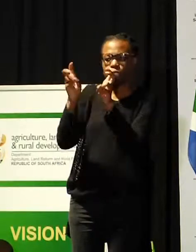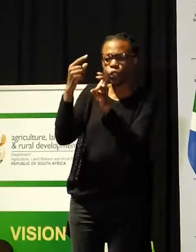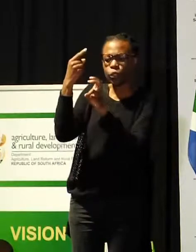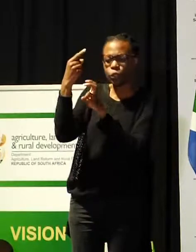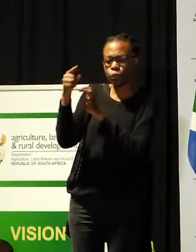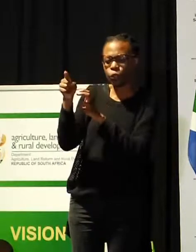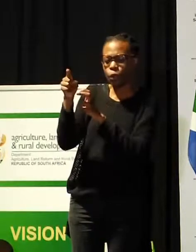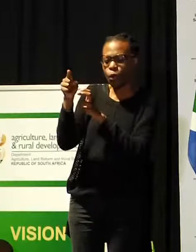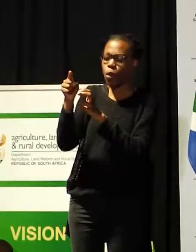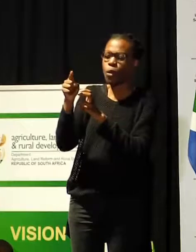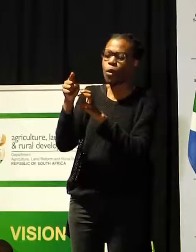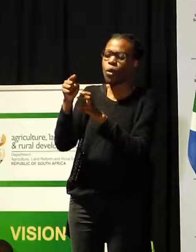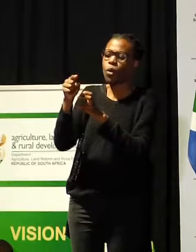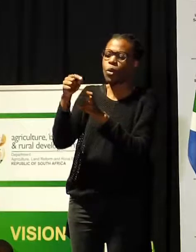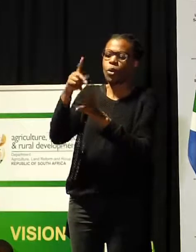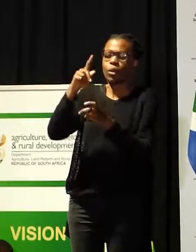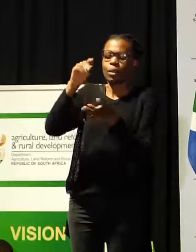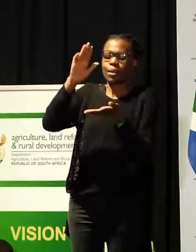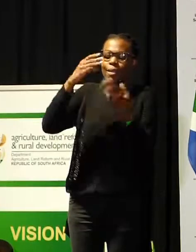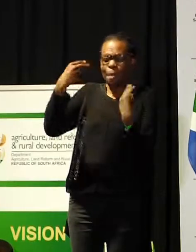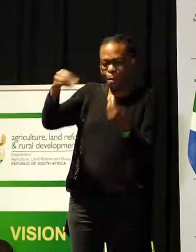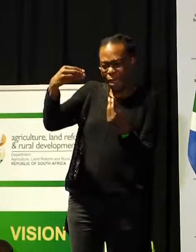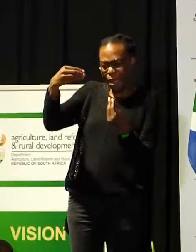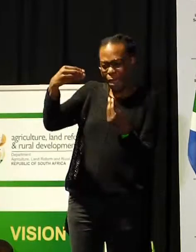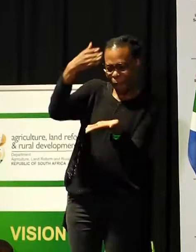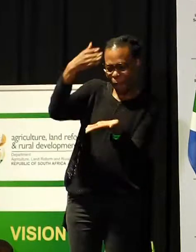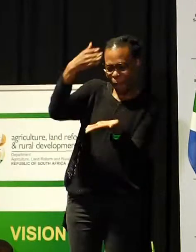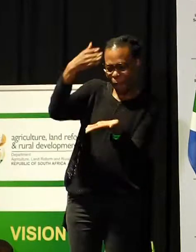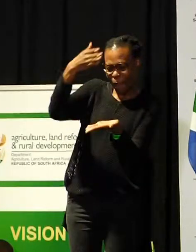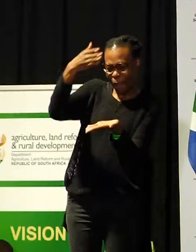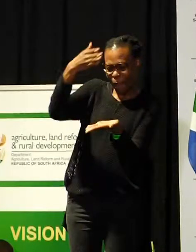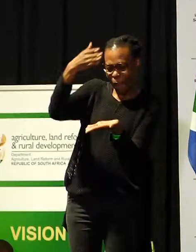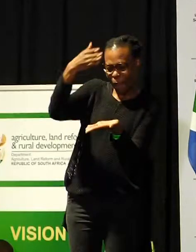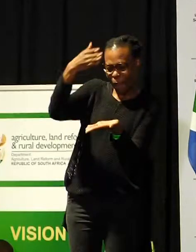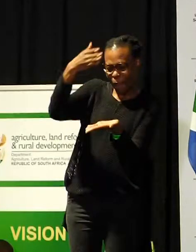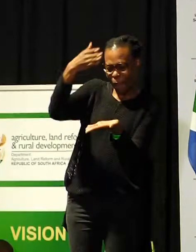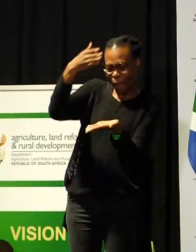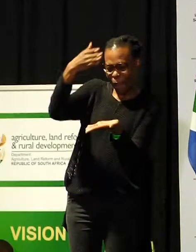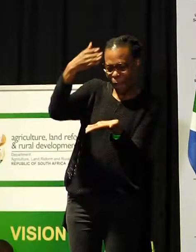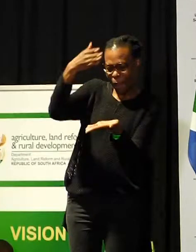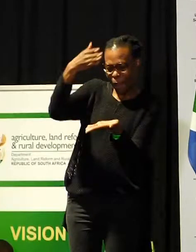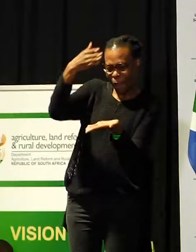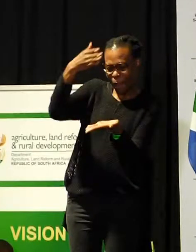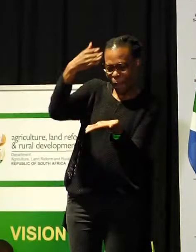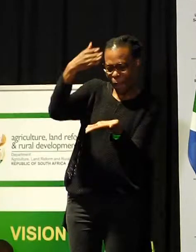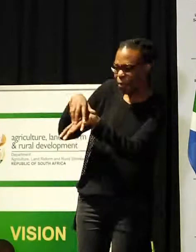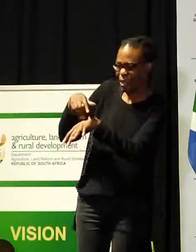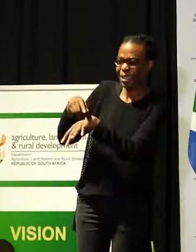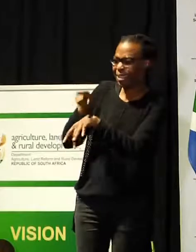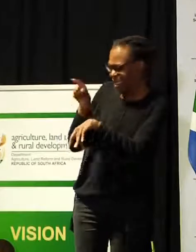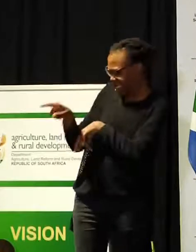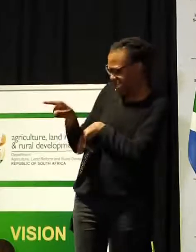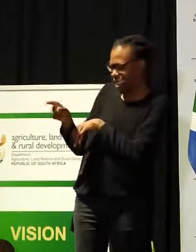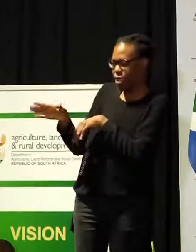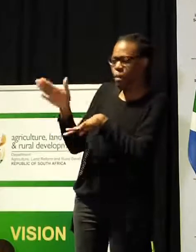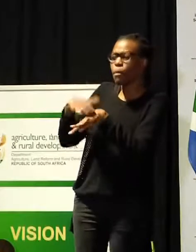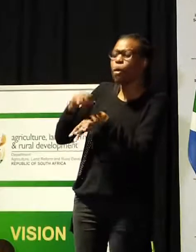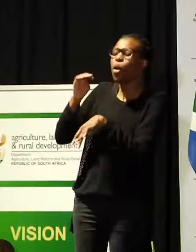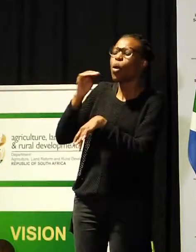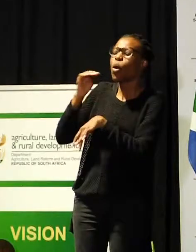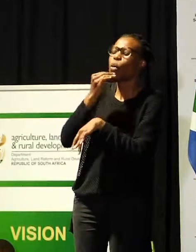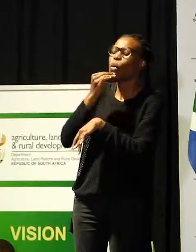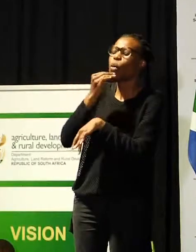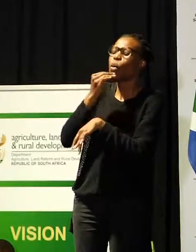title deeds to the so-called plus farmers, especially women, they also propose that